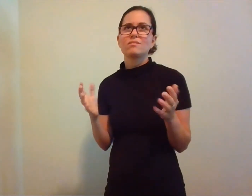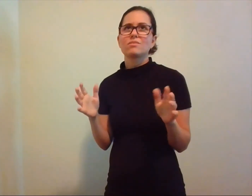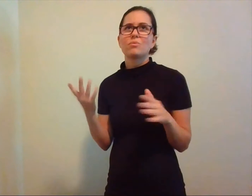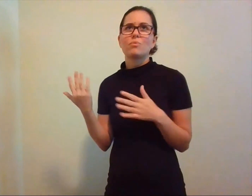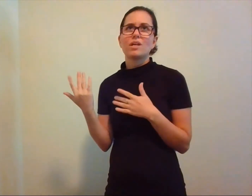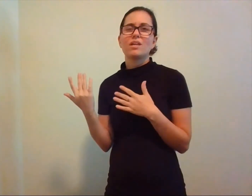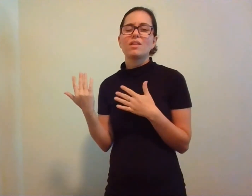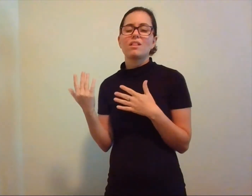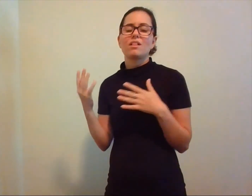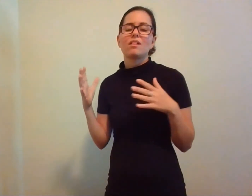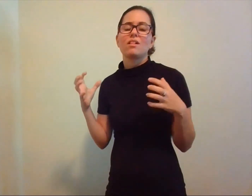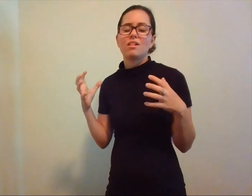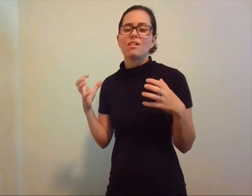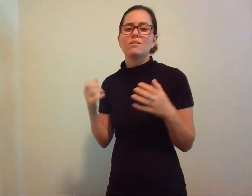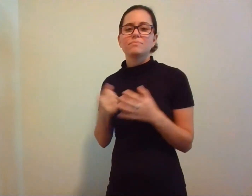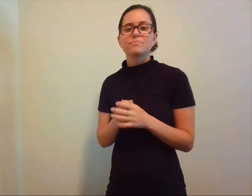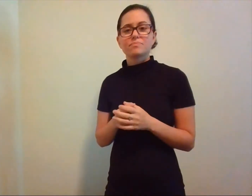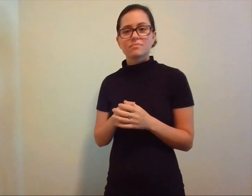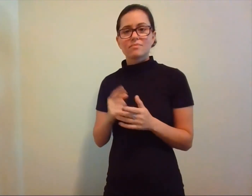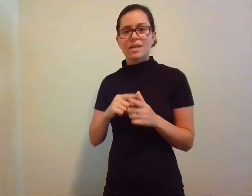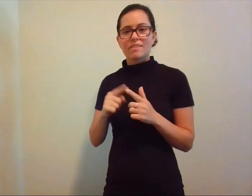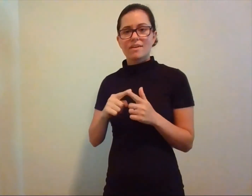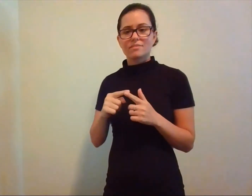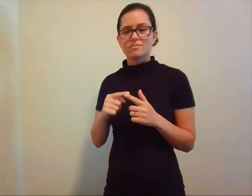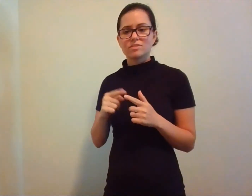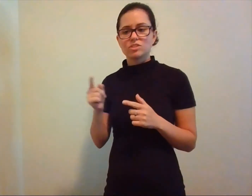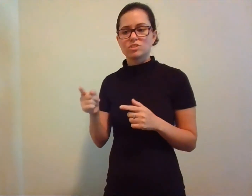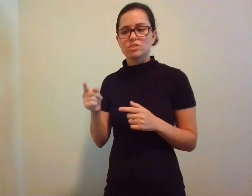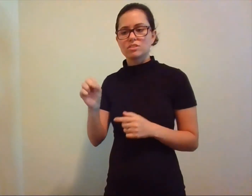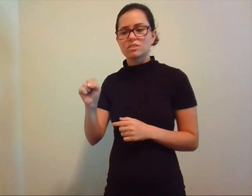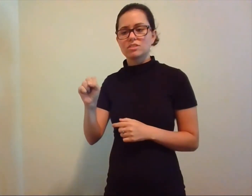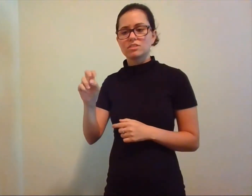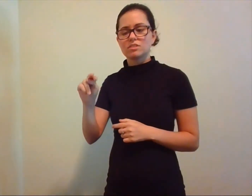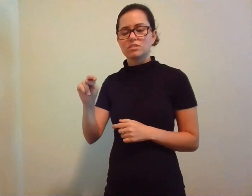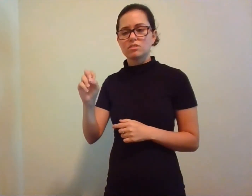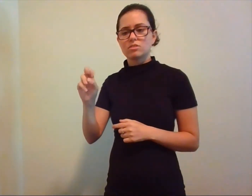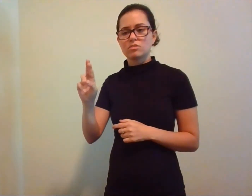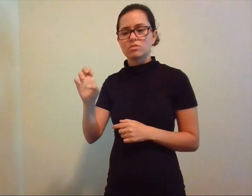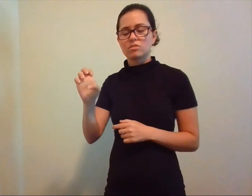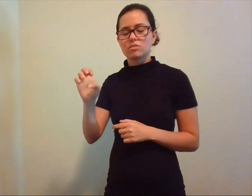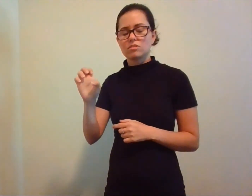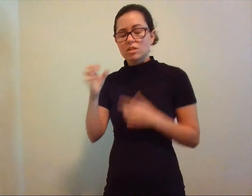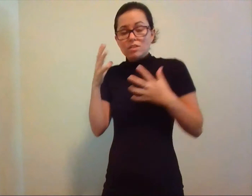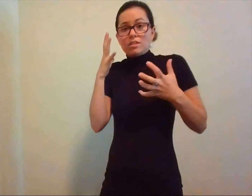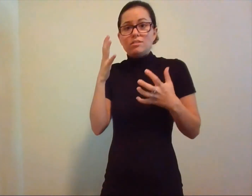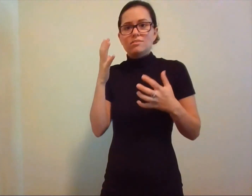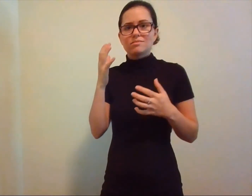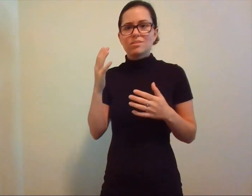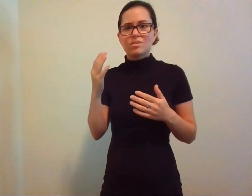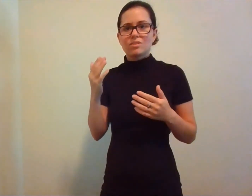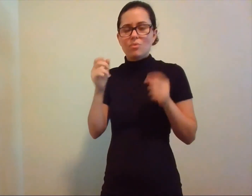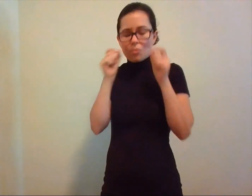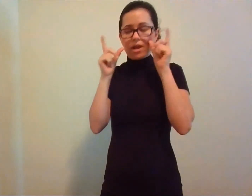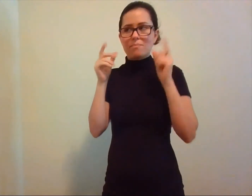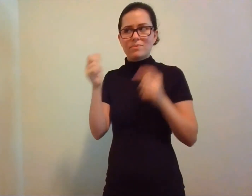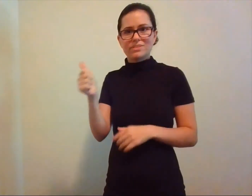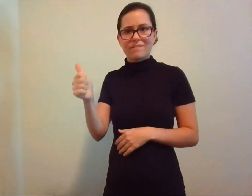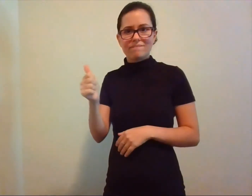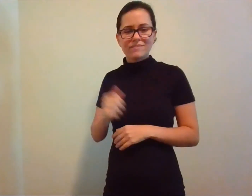It feels weird when you're like, oh, how long have I been out? They just been... if, you could gently just